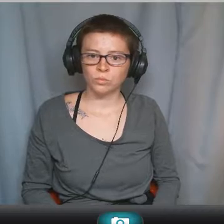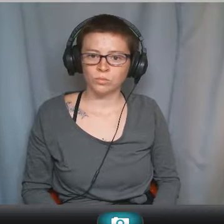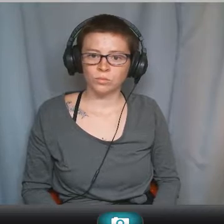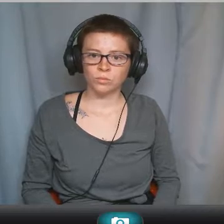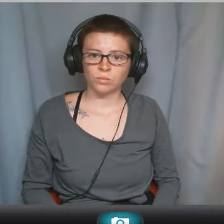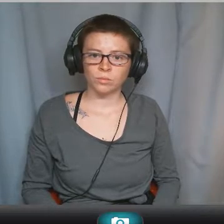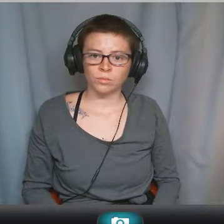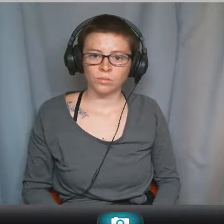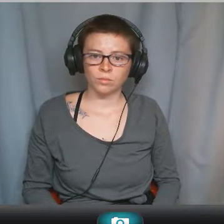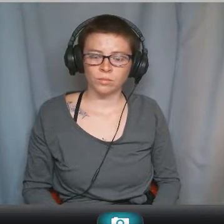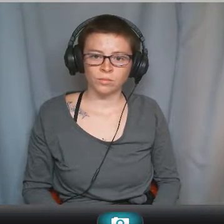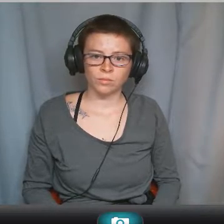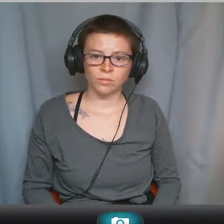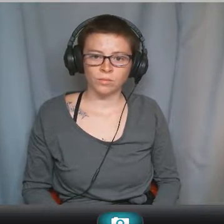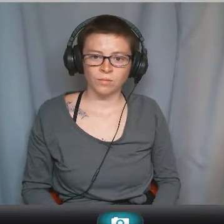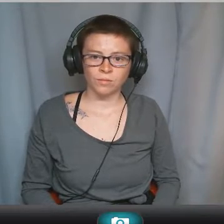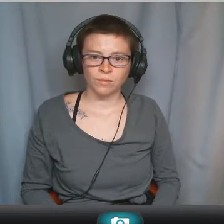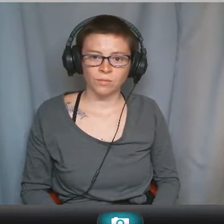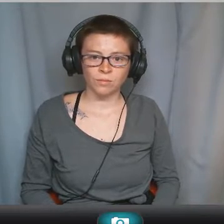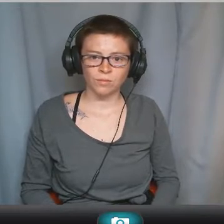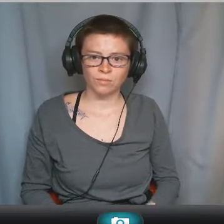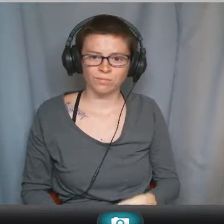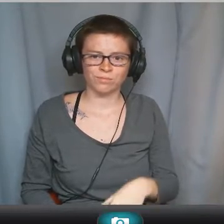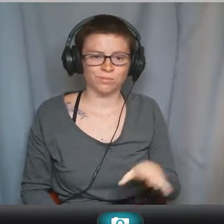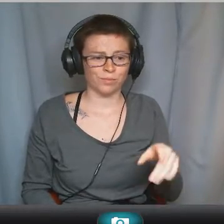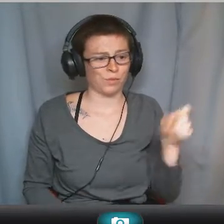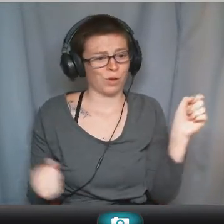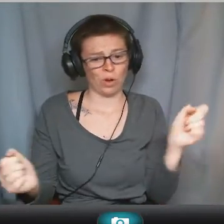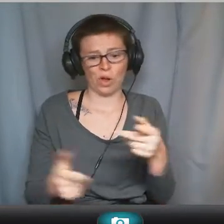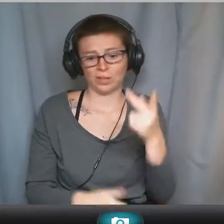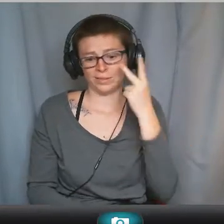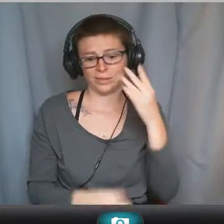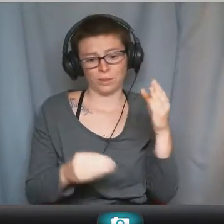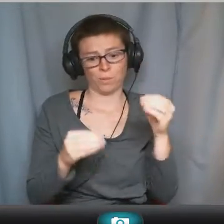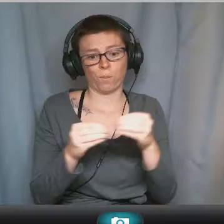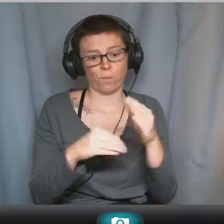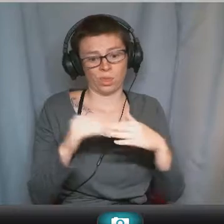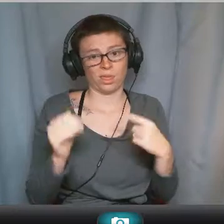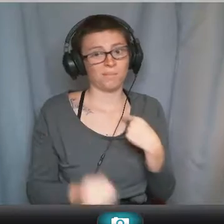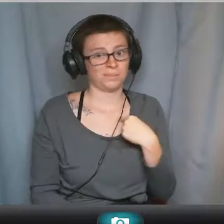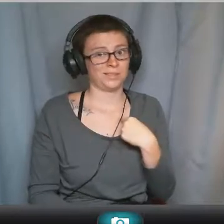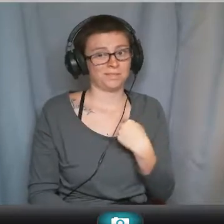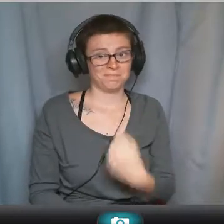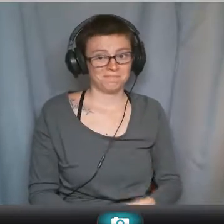bad closet. Wow, you saw more than I saw. Okay, let's go on.